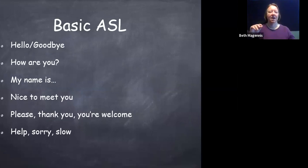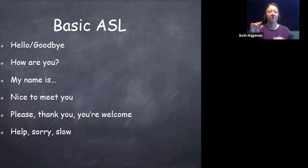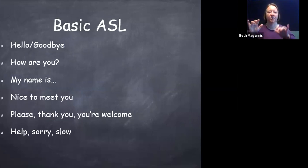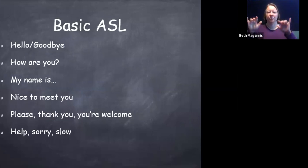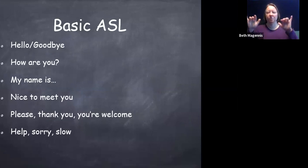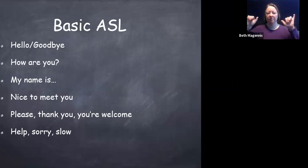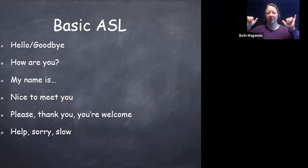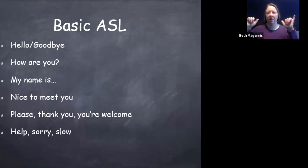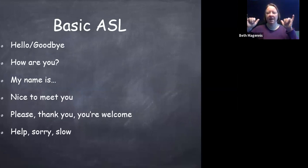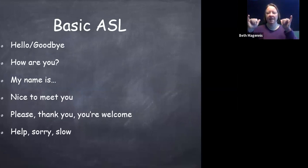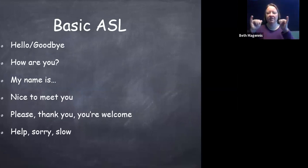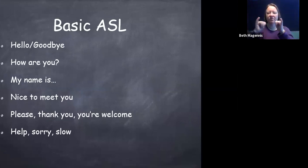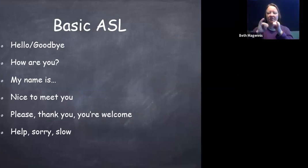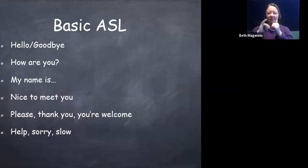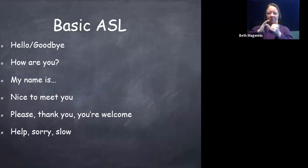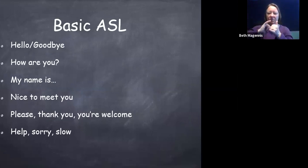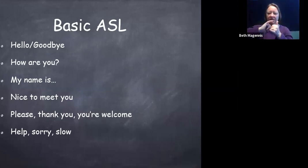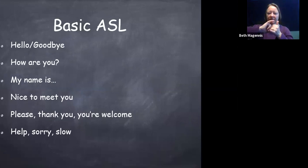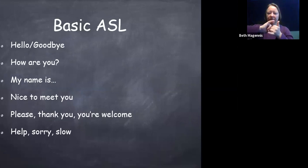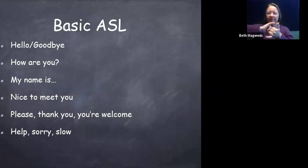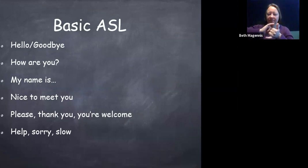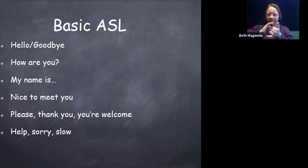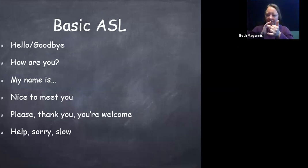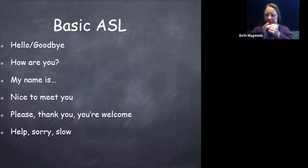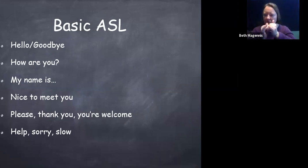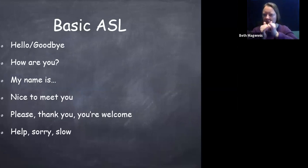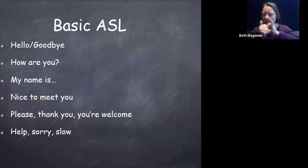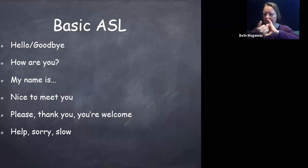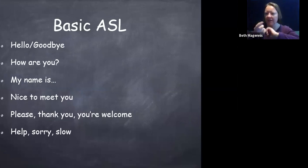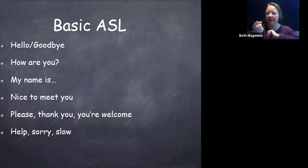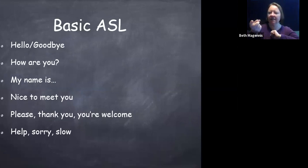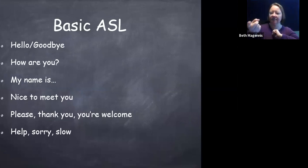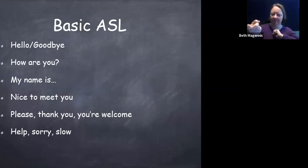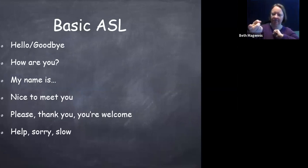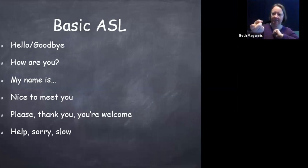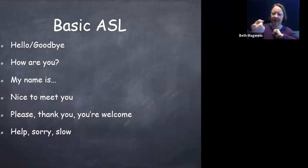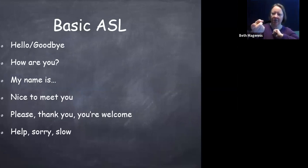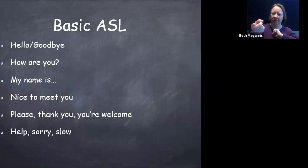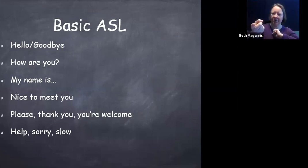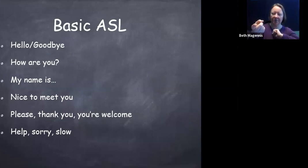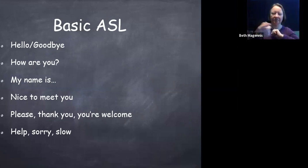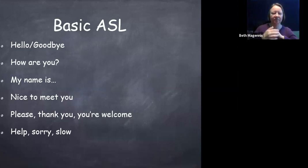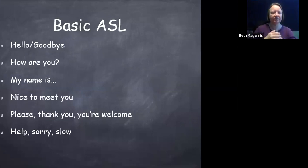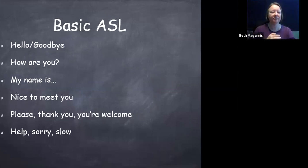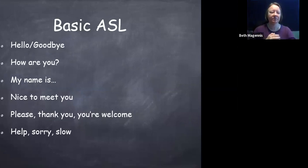how are you? Make your Y hands, face them, twist them again. How are you?